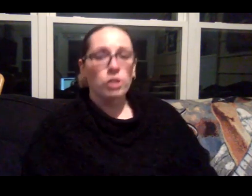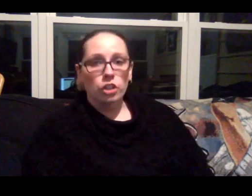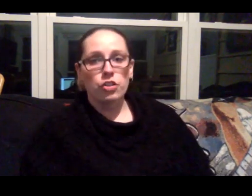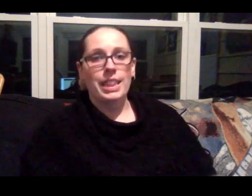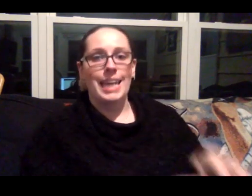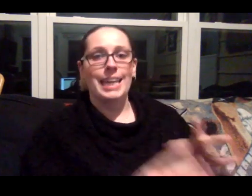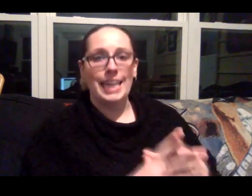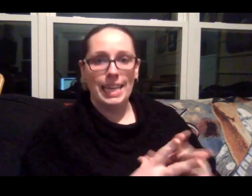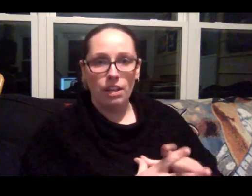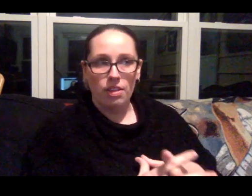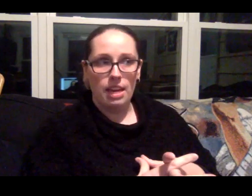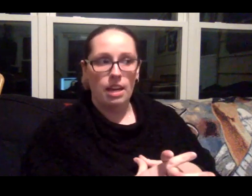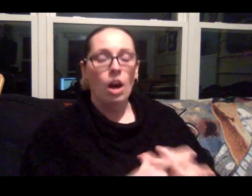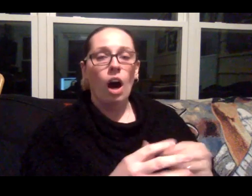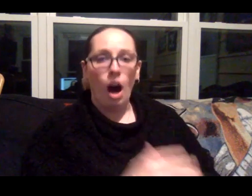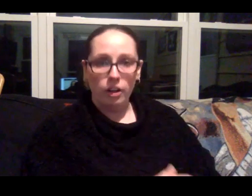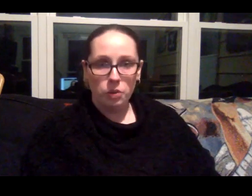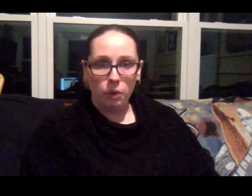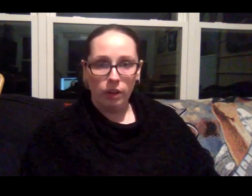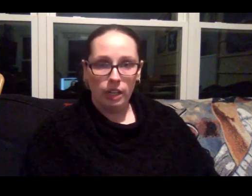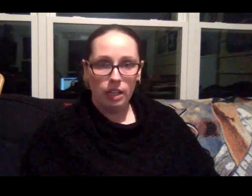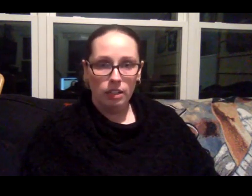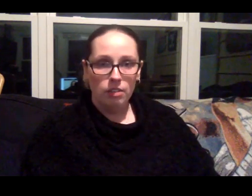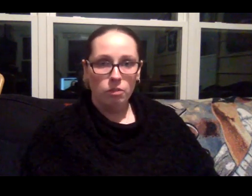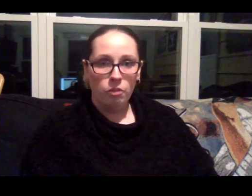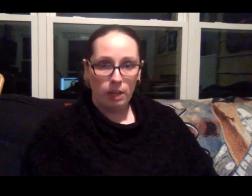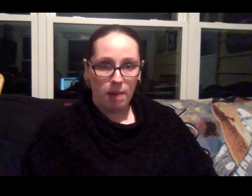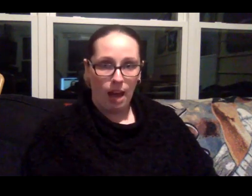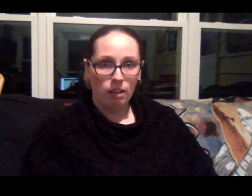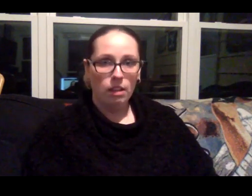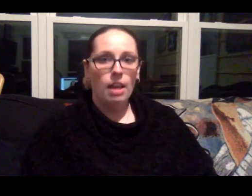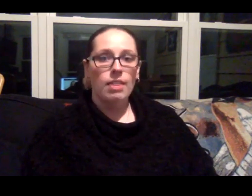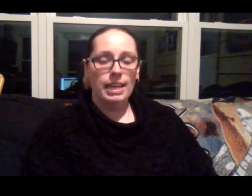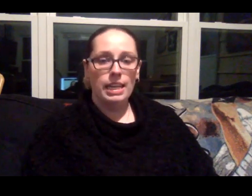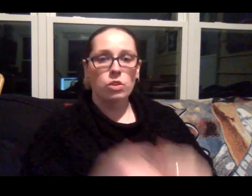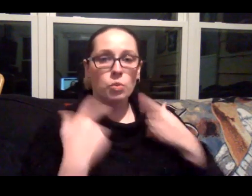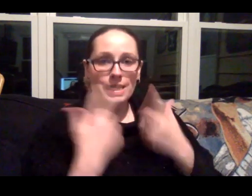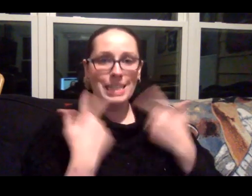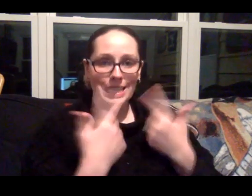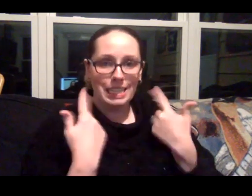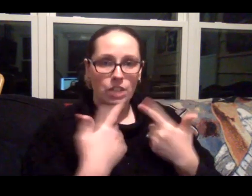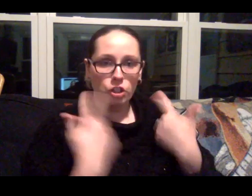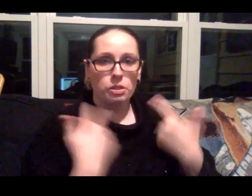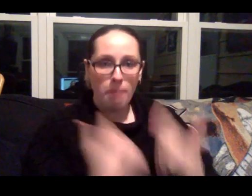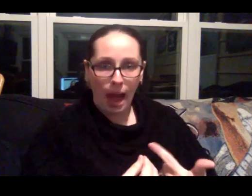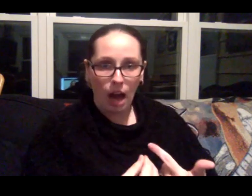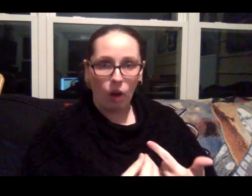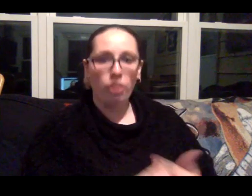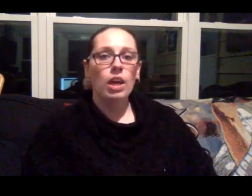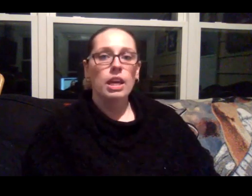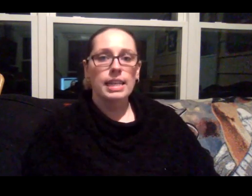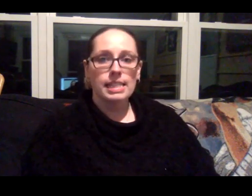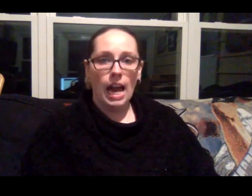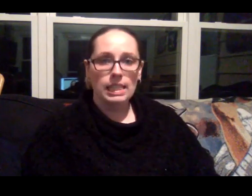our children, they need the auditory feedback. They need to see the teachers now.